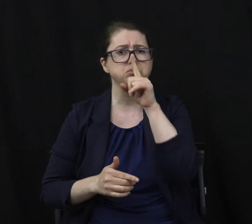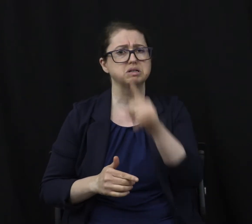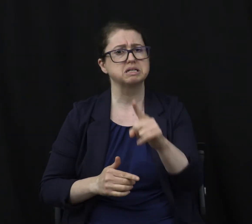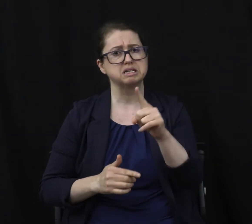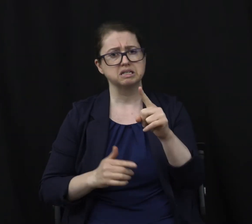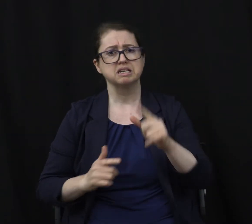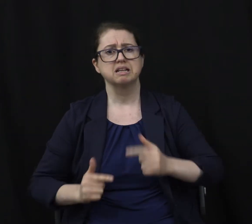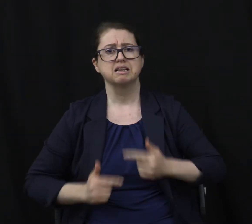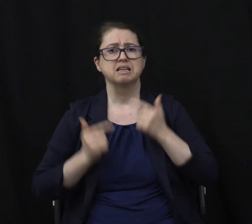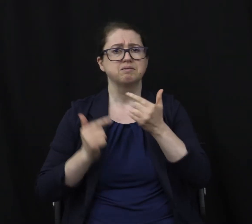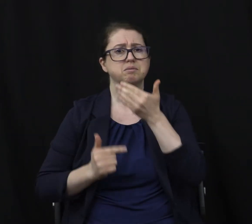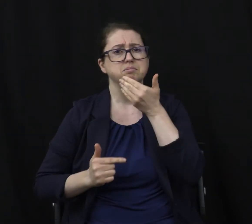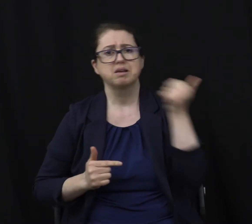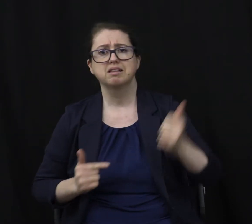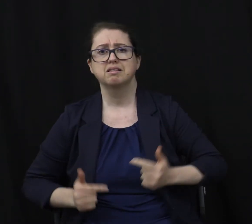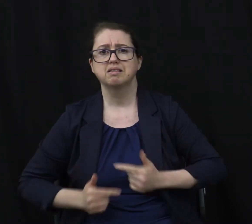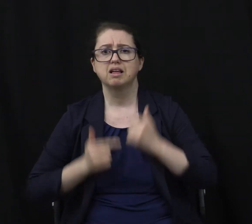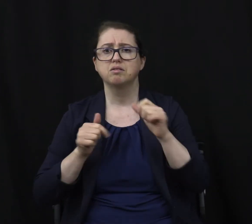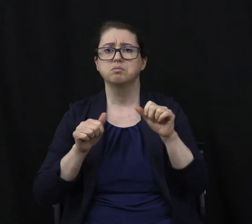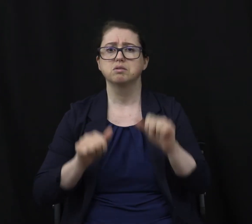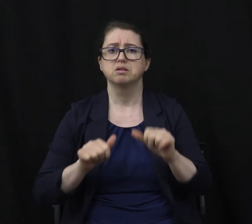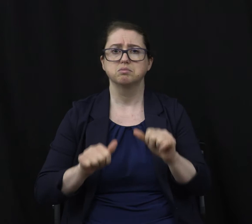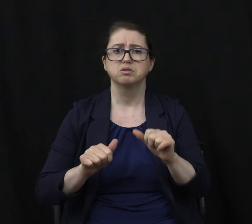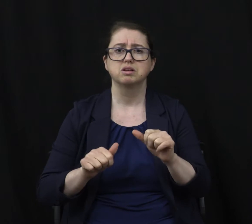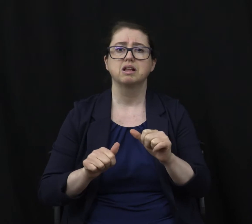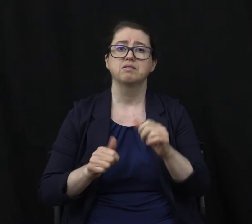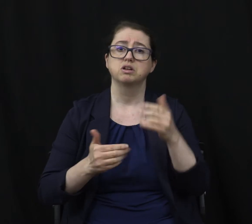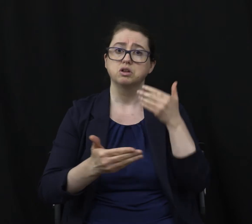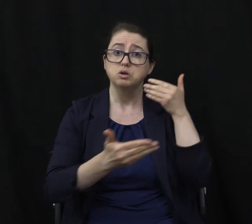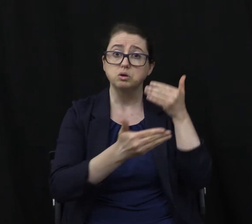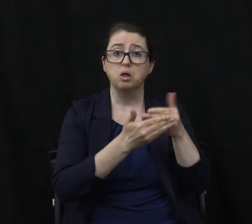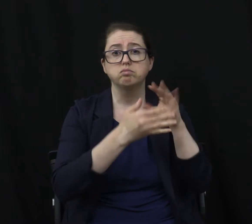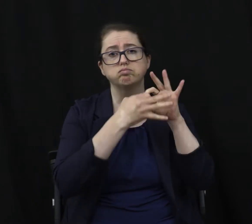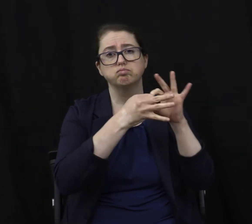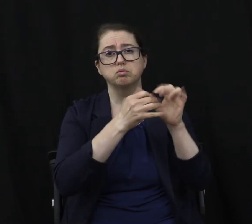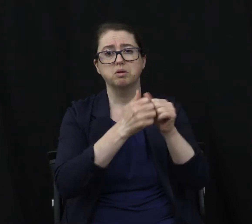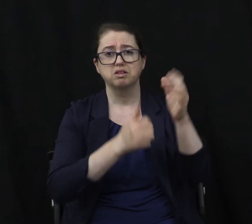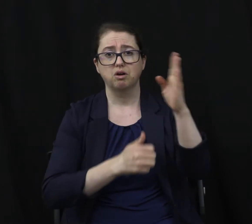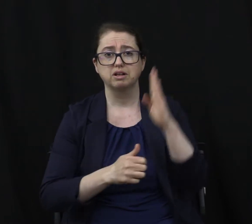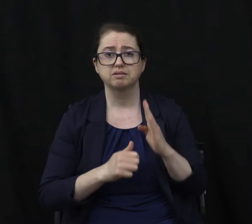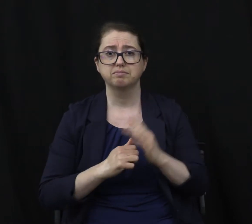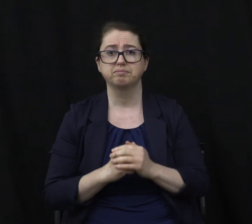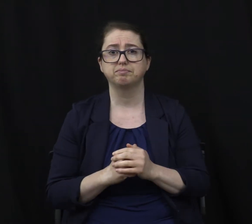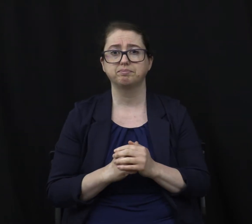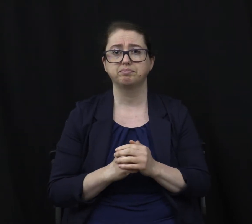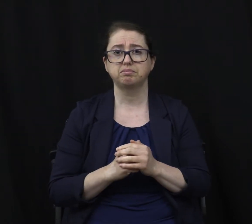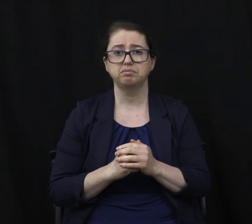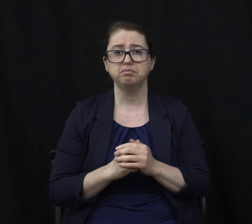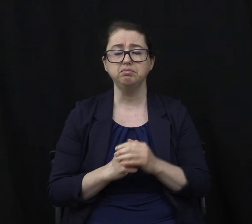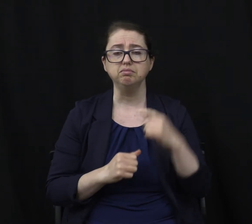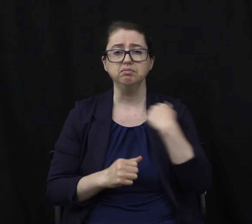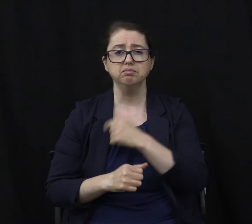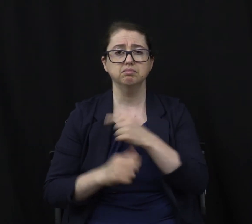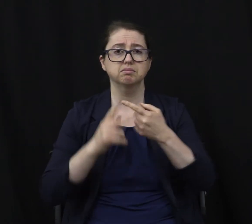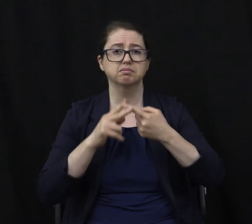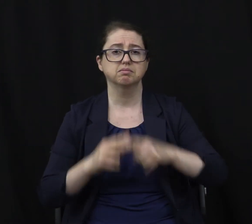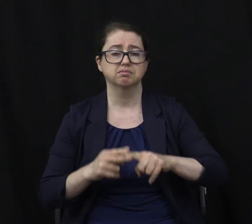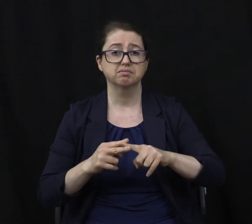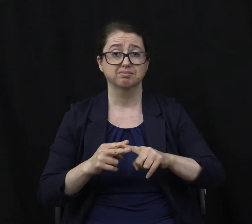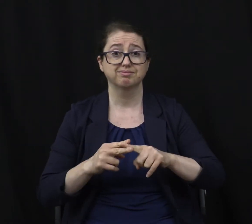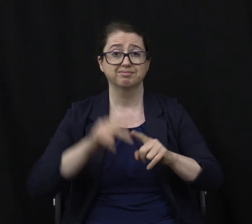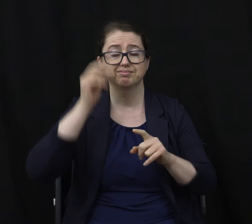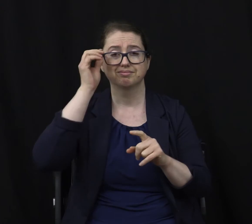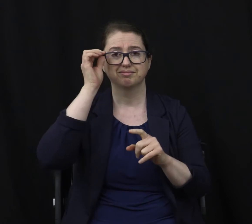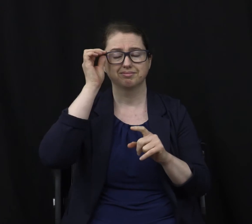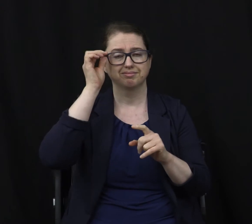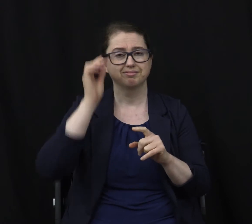and to have a closer connection with God. As we begin, there is something that you need to know.